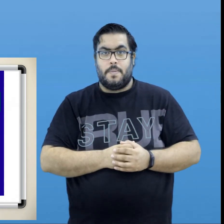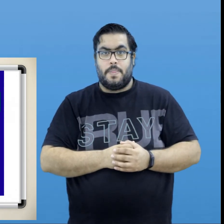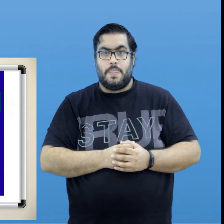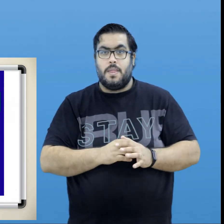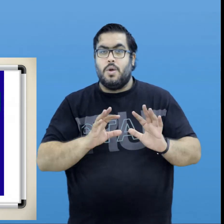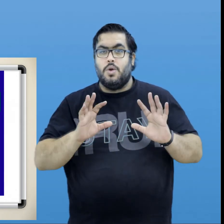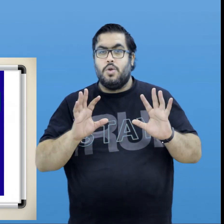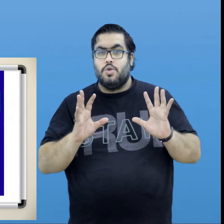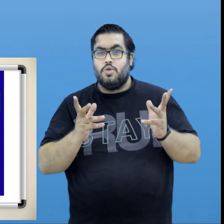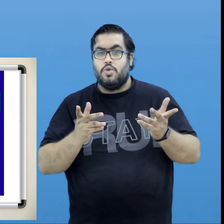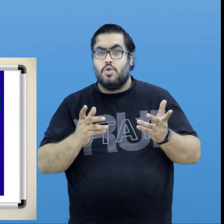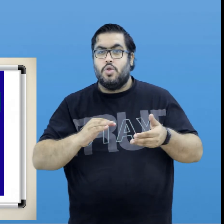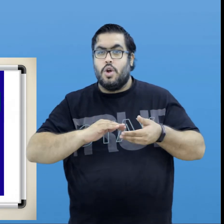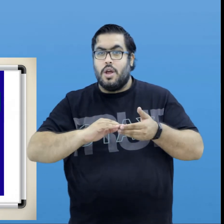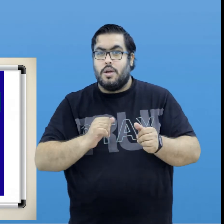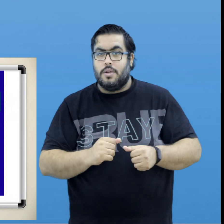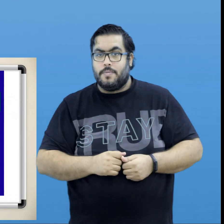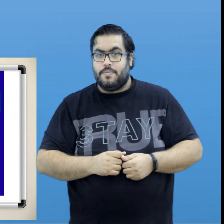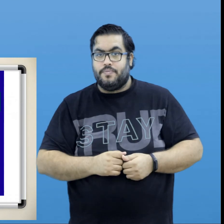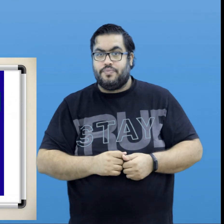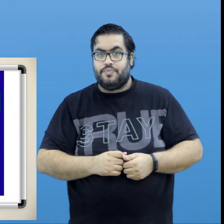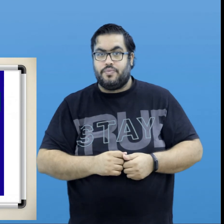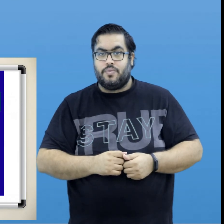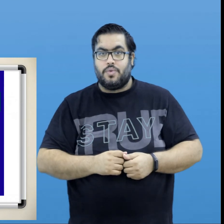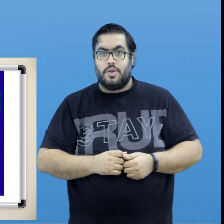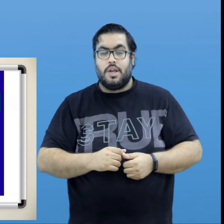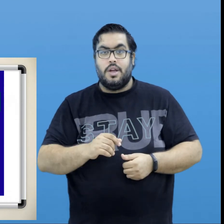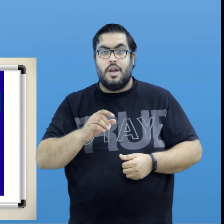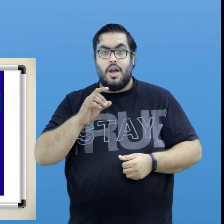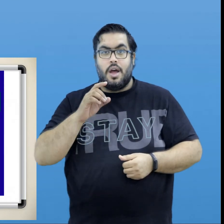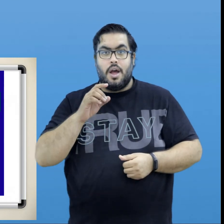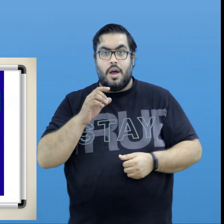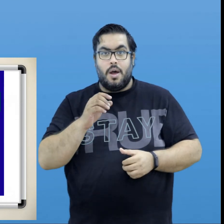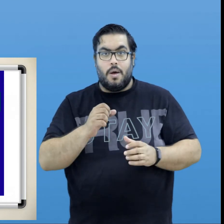it boost, comprise, metabolize, or absorb?